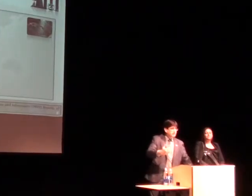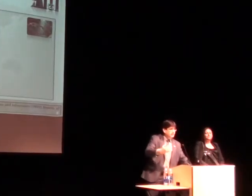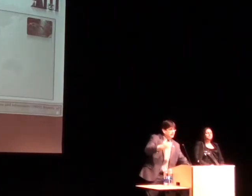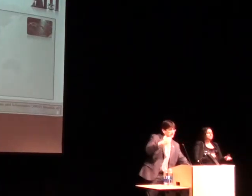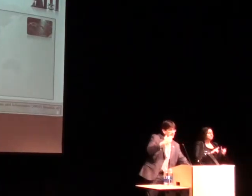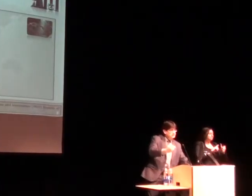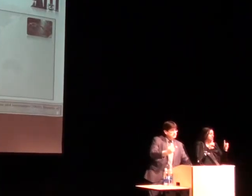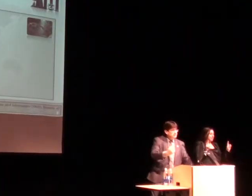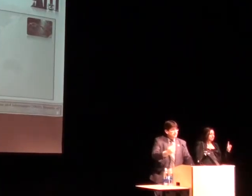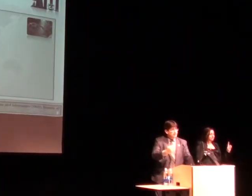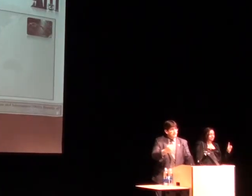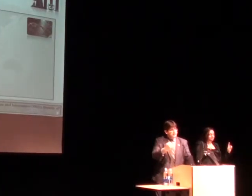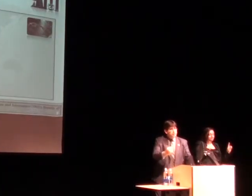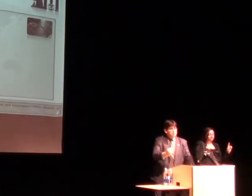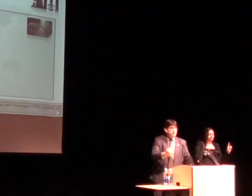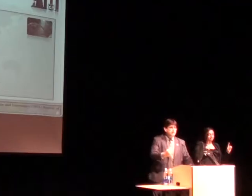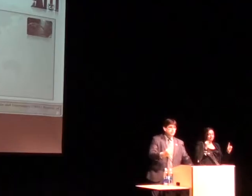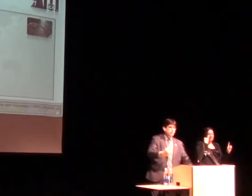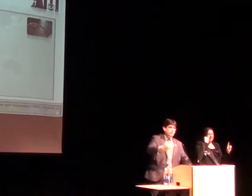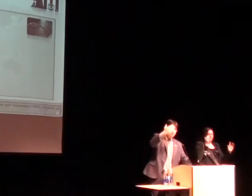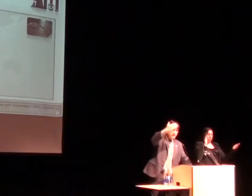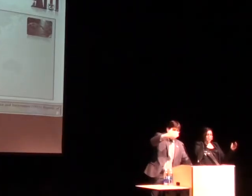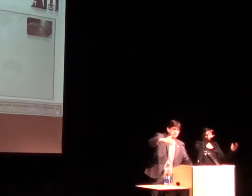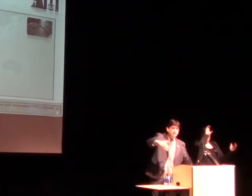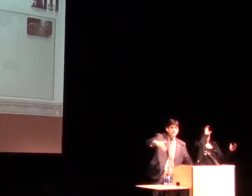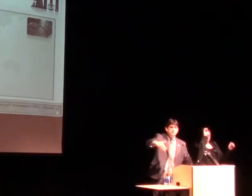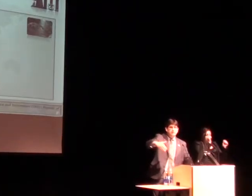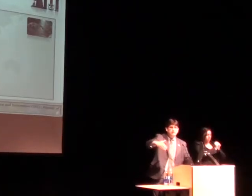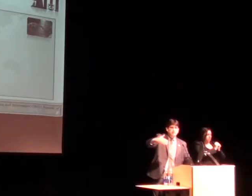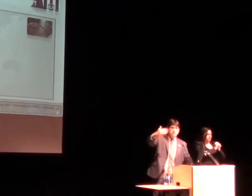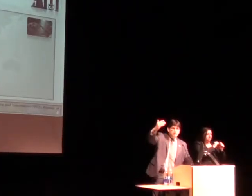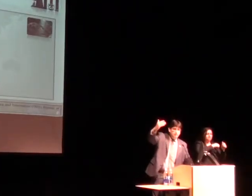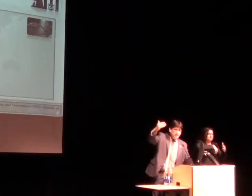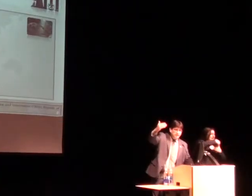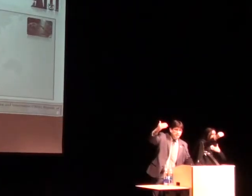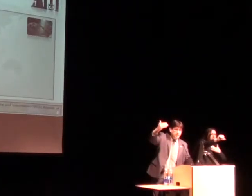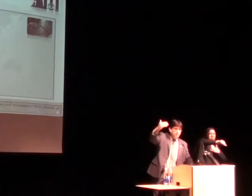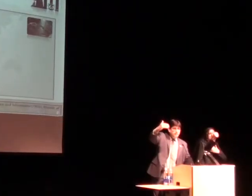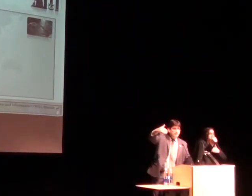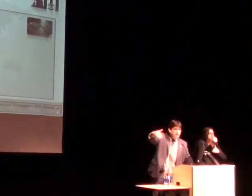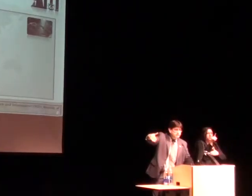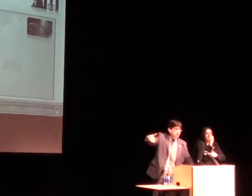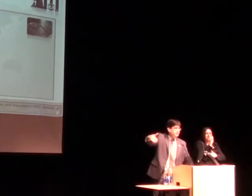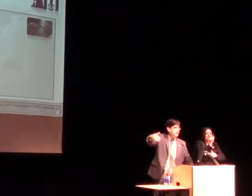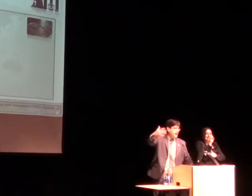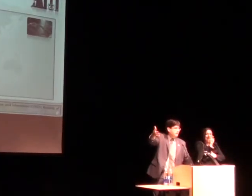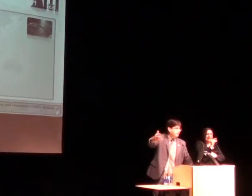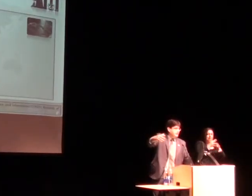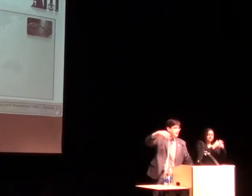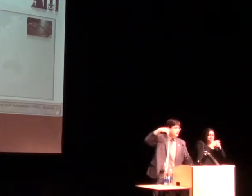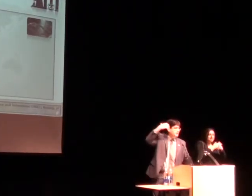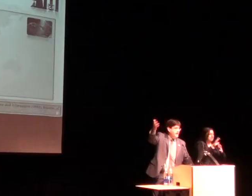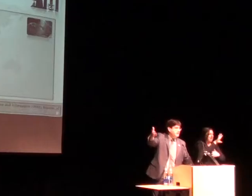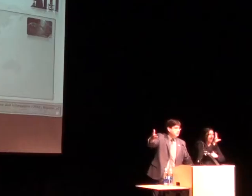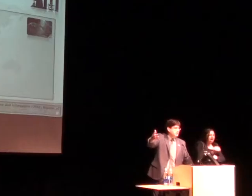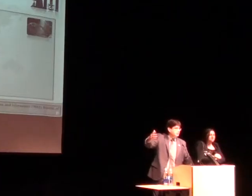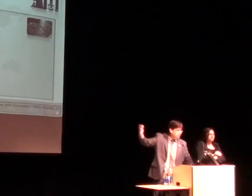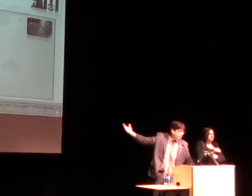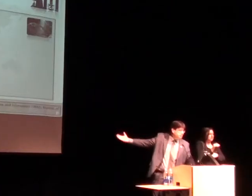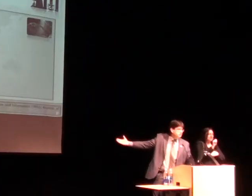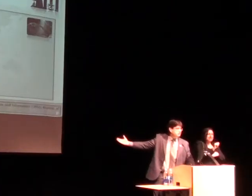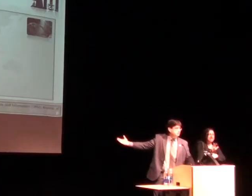But if you compare Cuba with the rest of Latin America, with the rest of Africa,